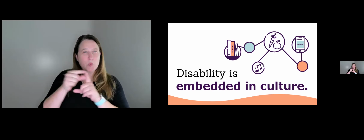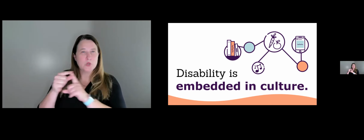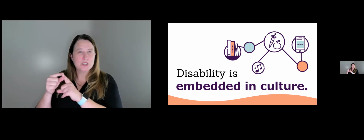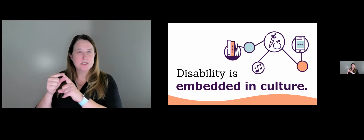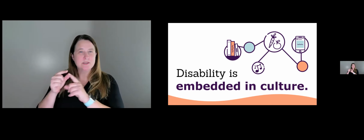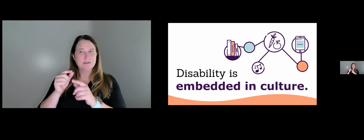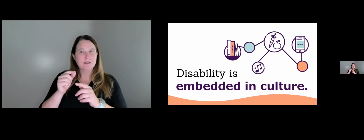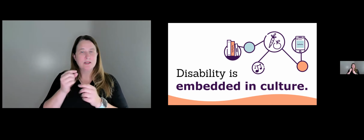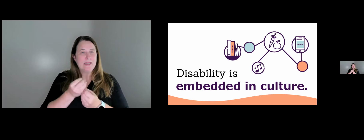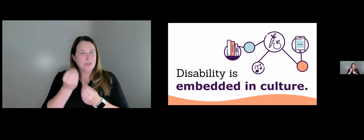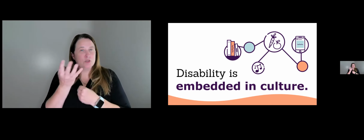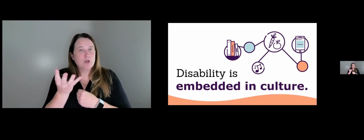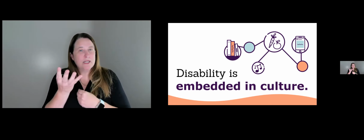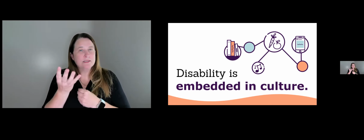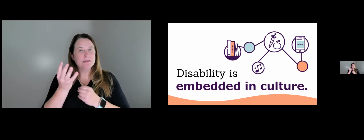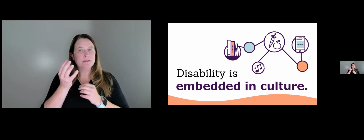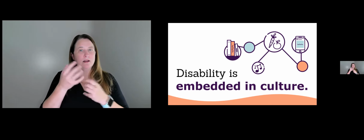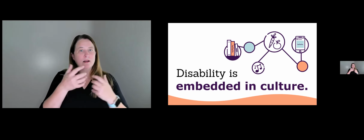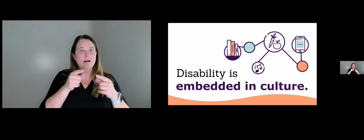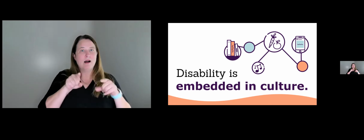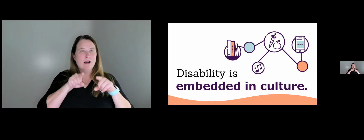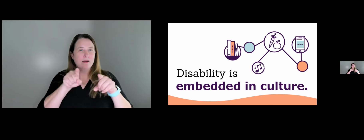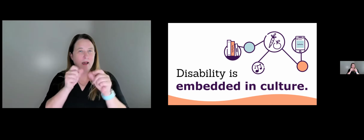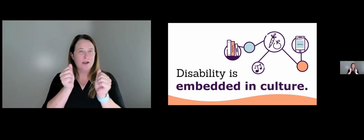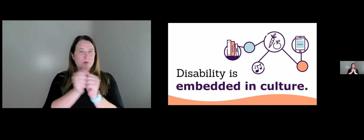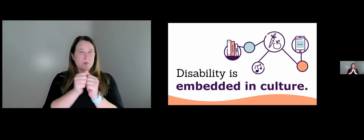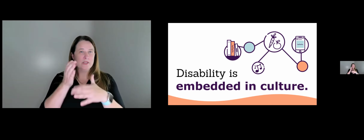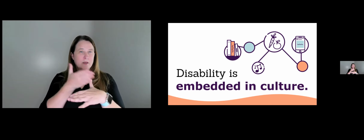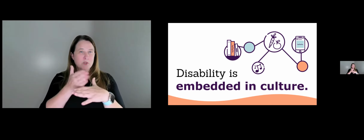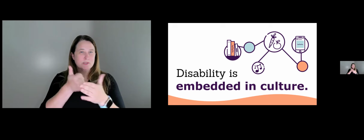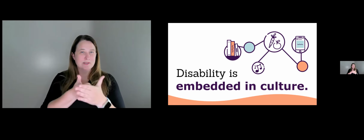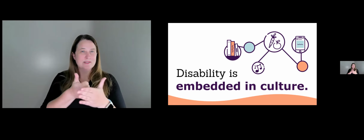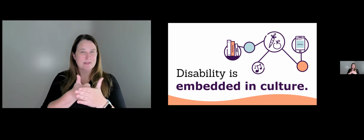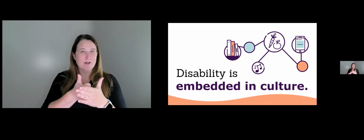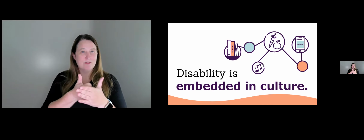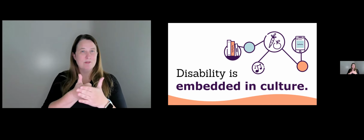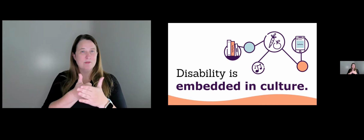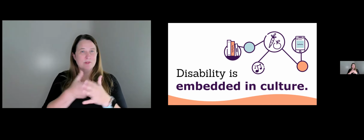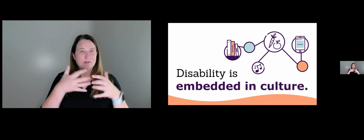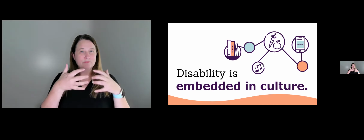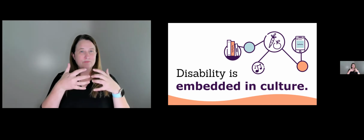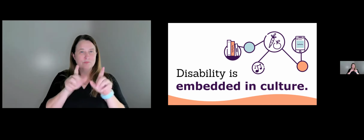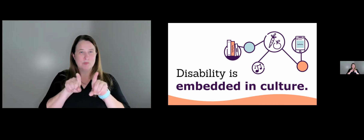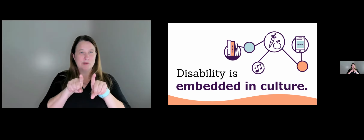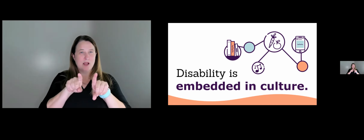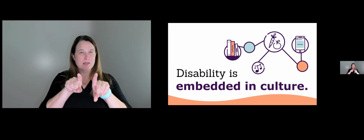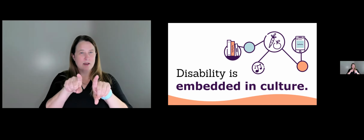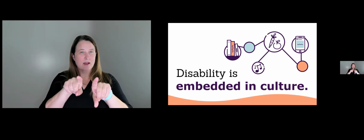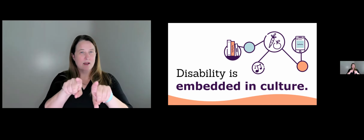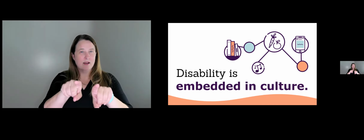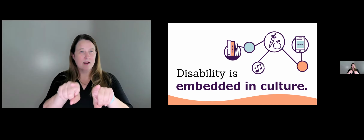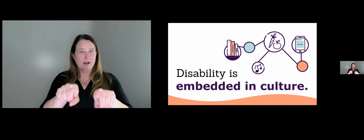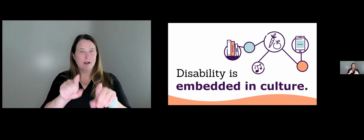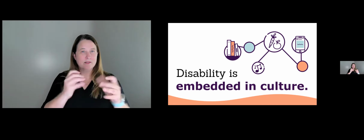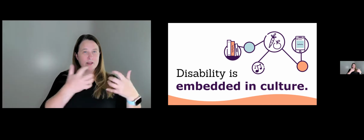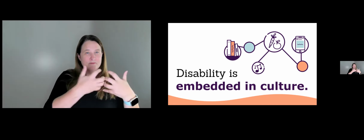lyrics in a song, if you really think about the music and as it's, the lyrics